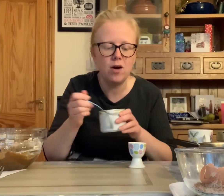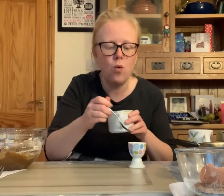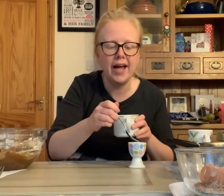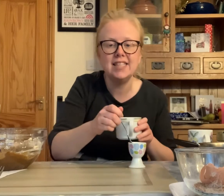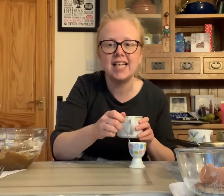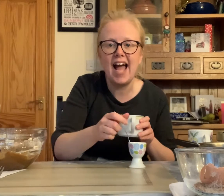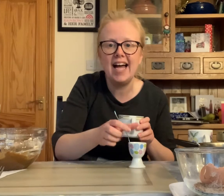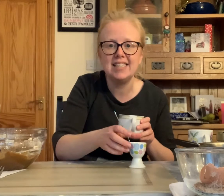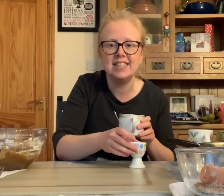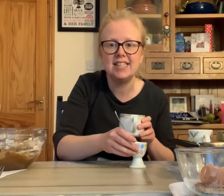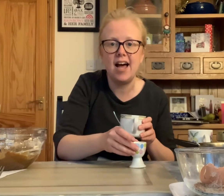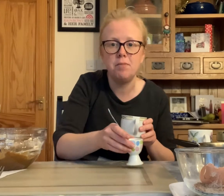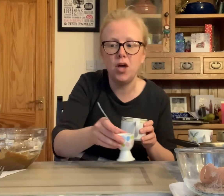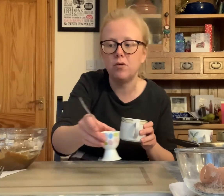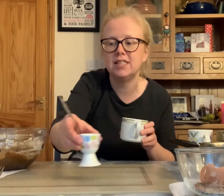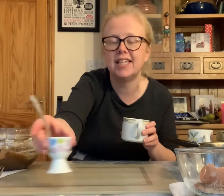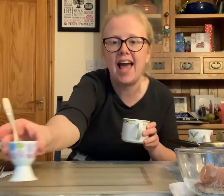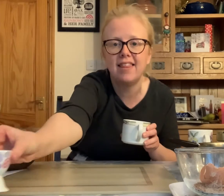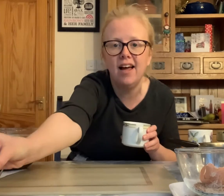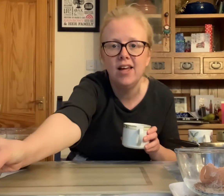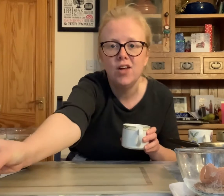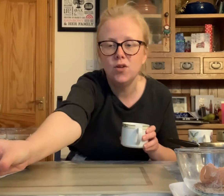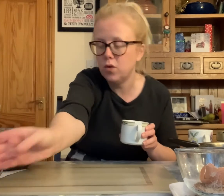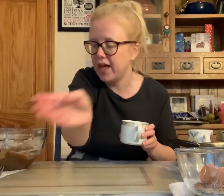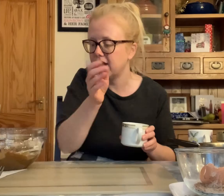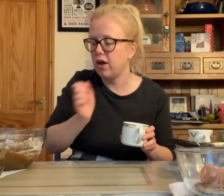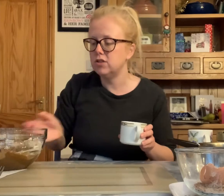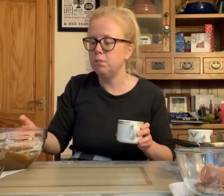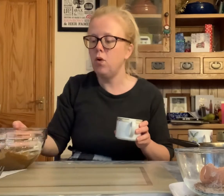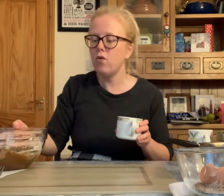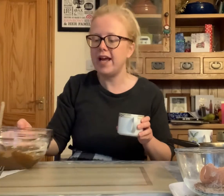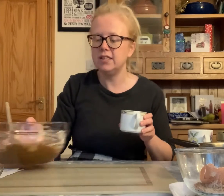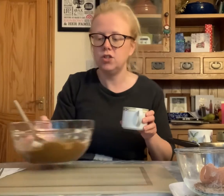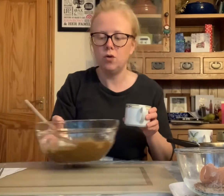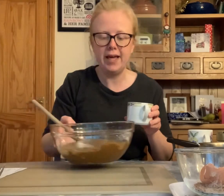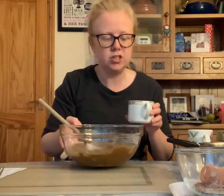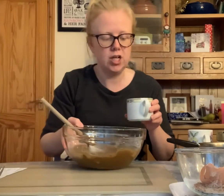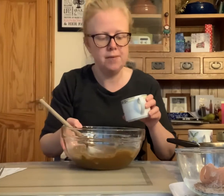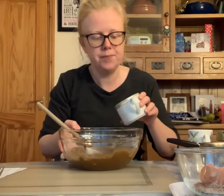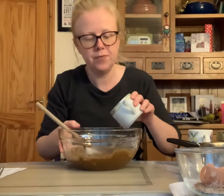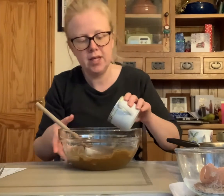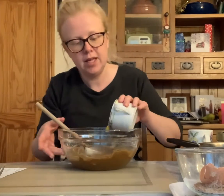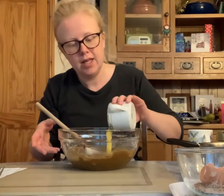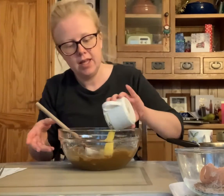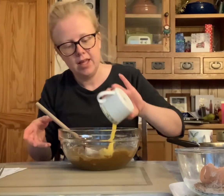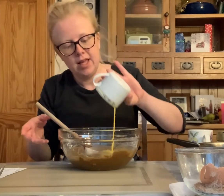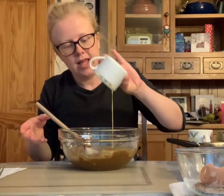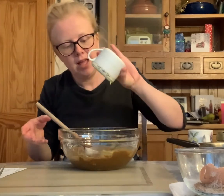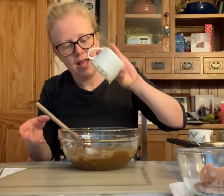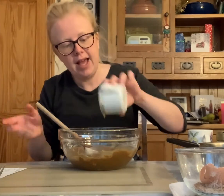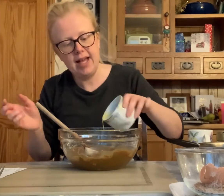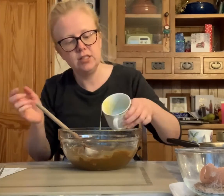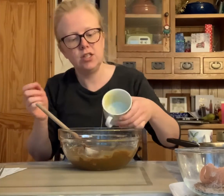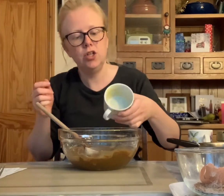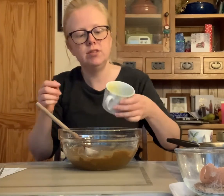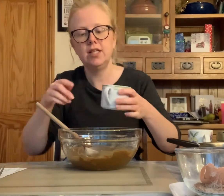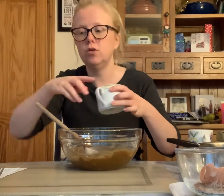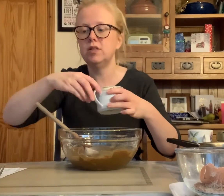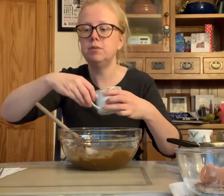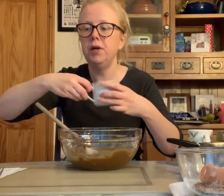white and yolk together, you're then going to pour it into your mixture. And using your spoon,